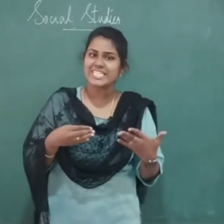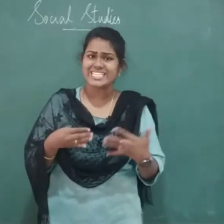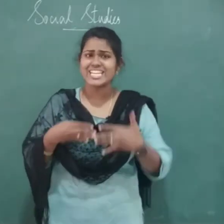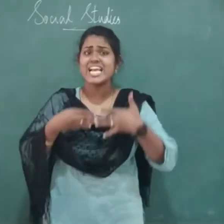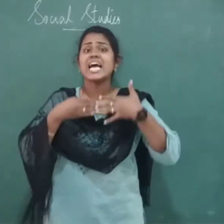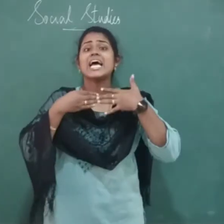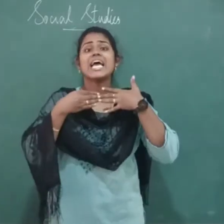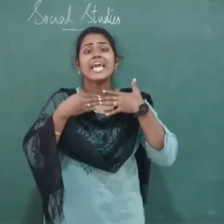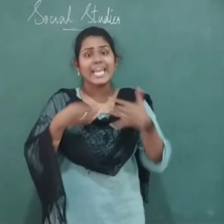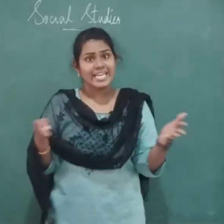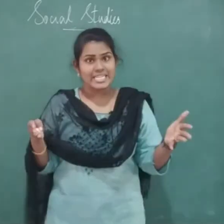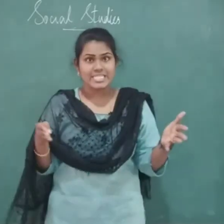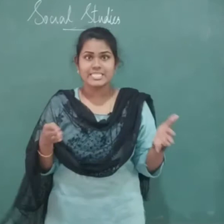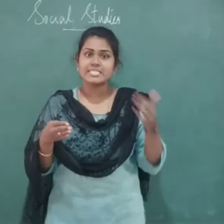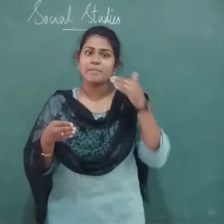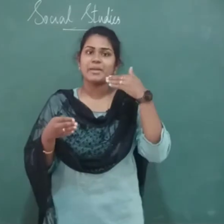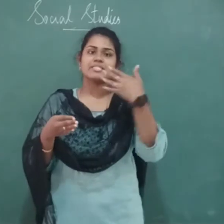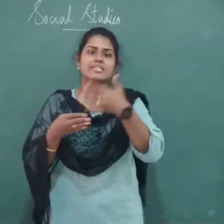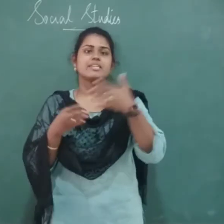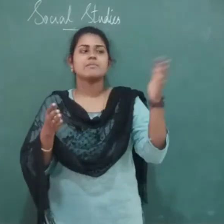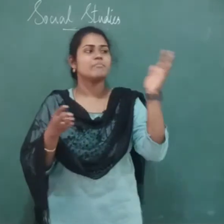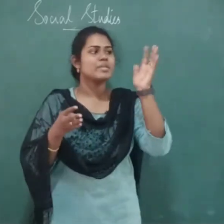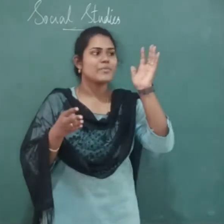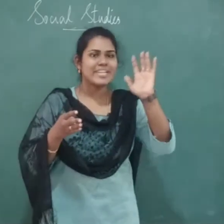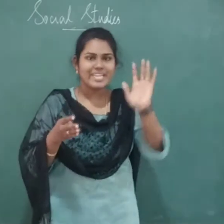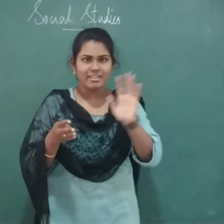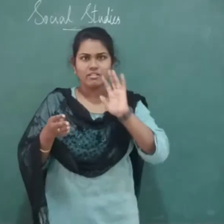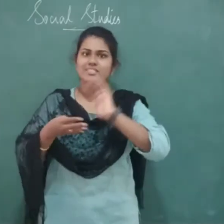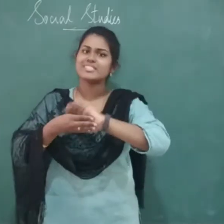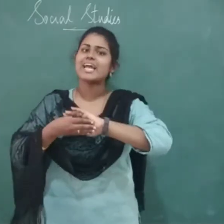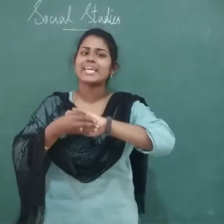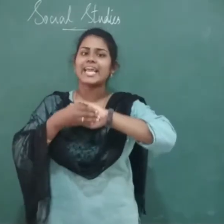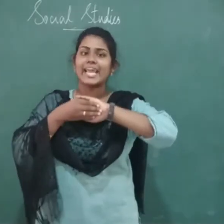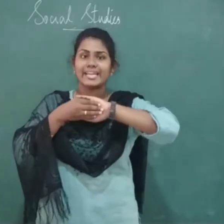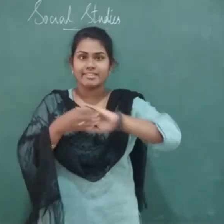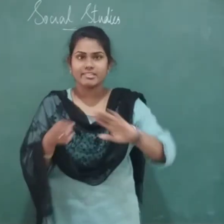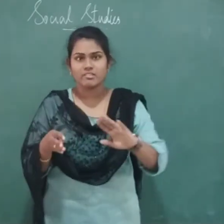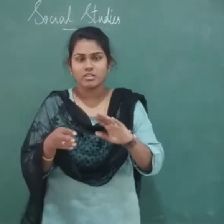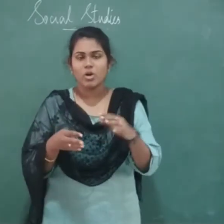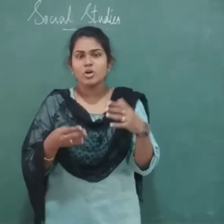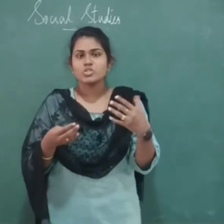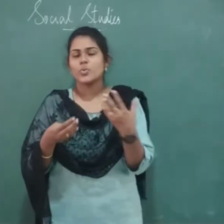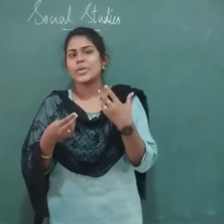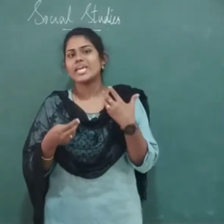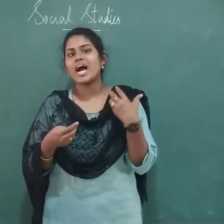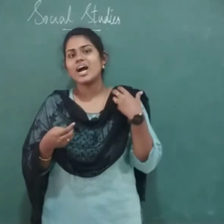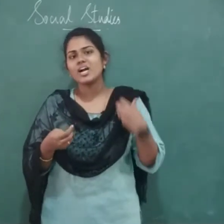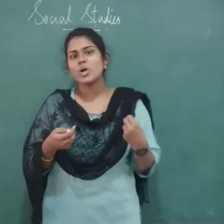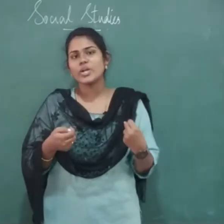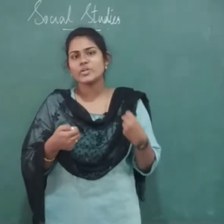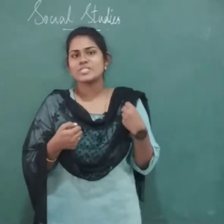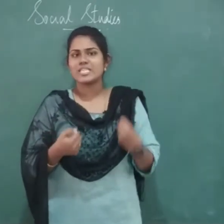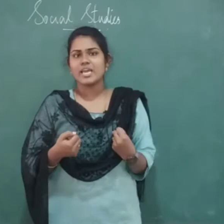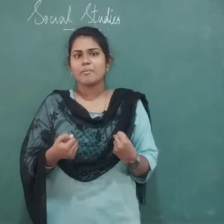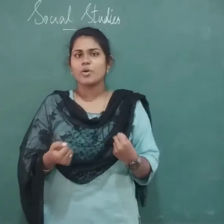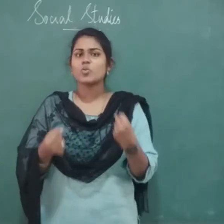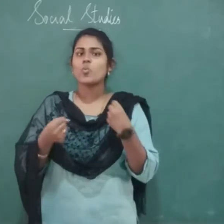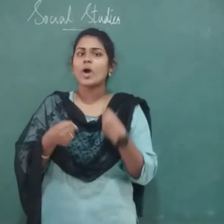civilization ends, some inside some between years that ended. So we are going to see about